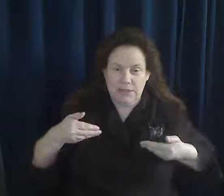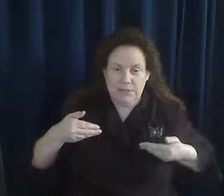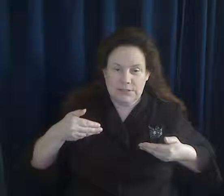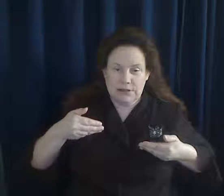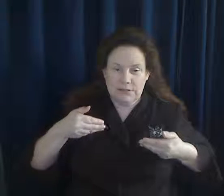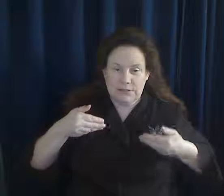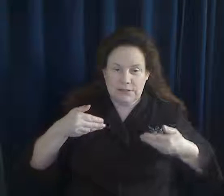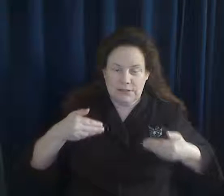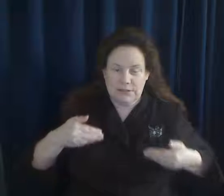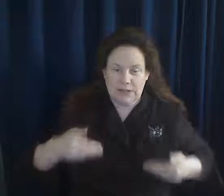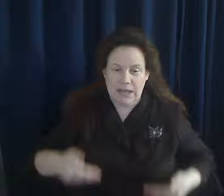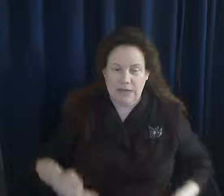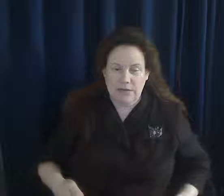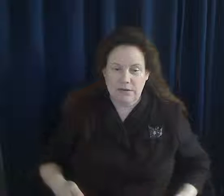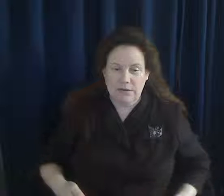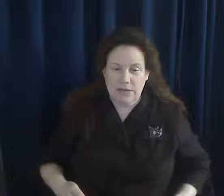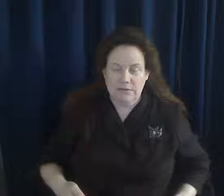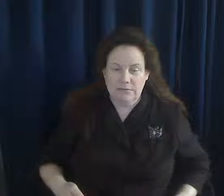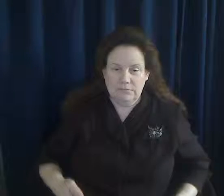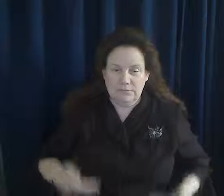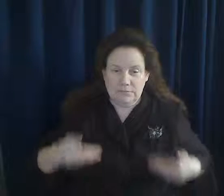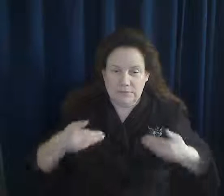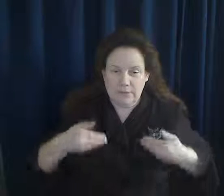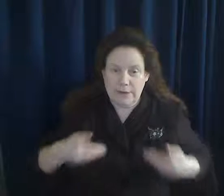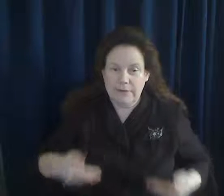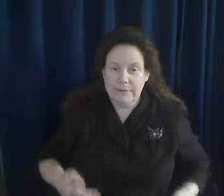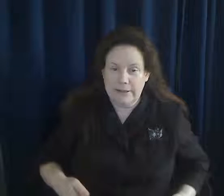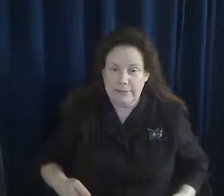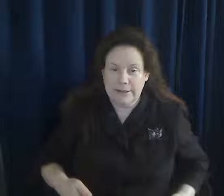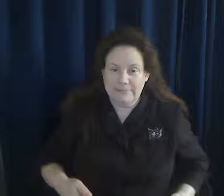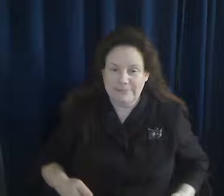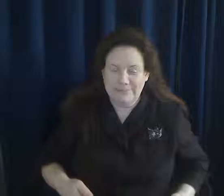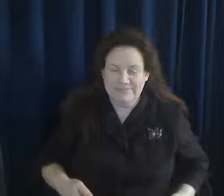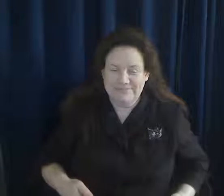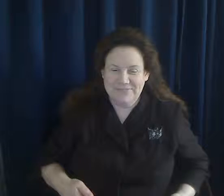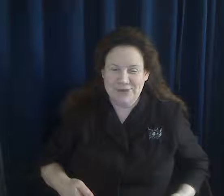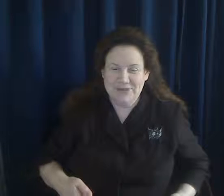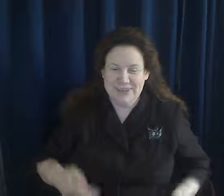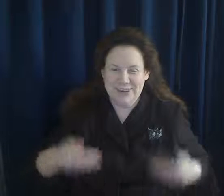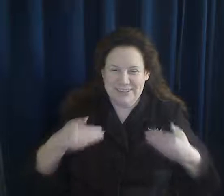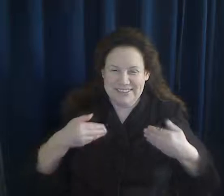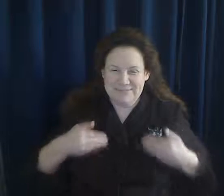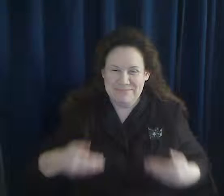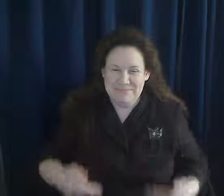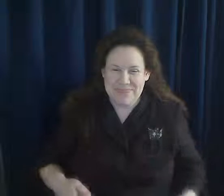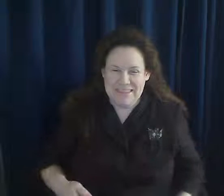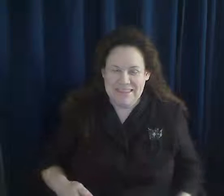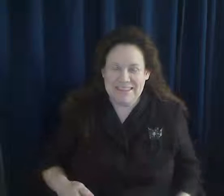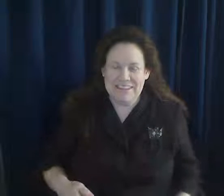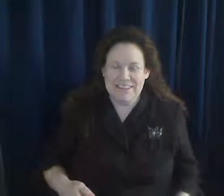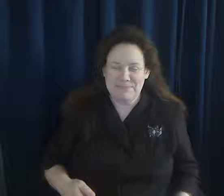You start this high and go down to about your belly button or so. Me, indicating